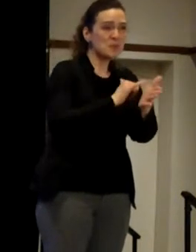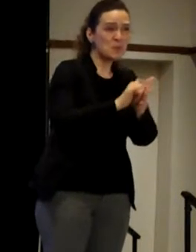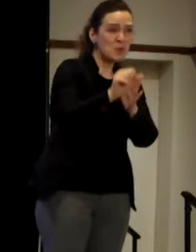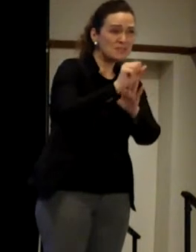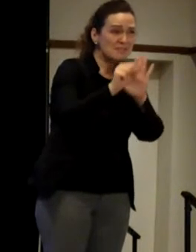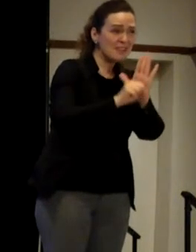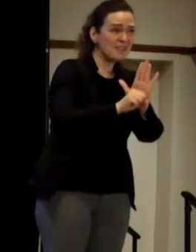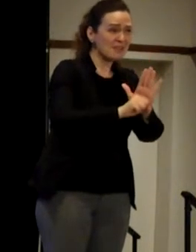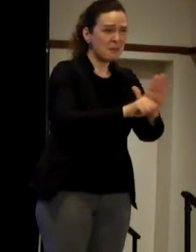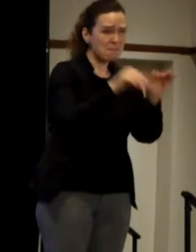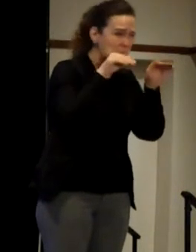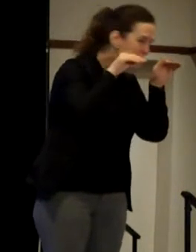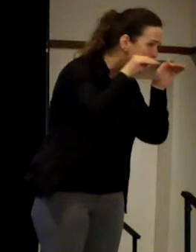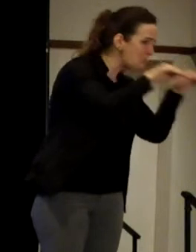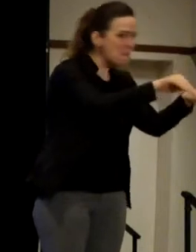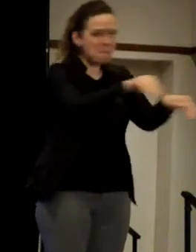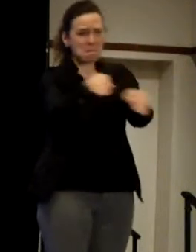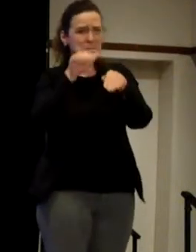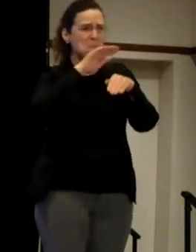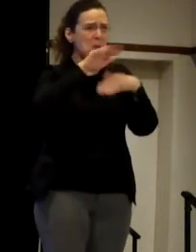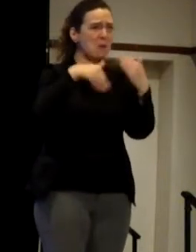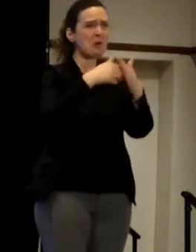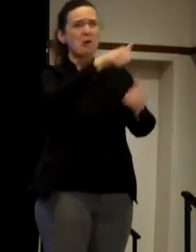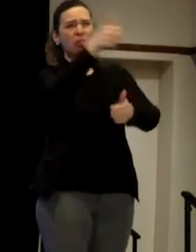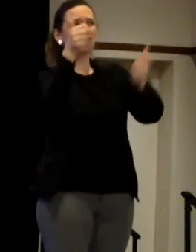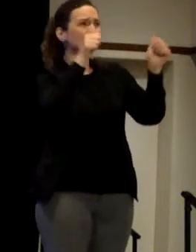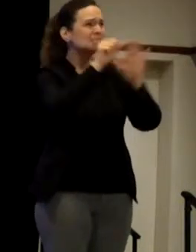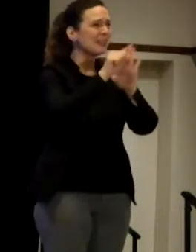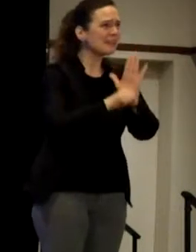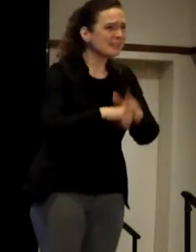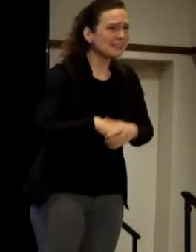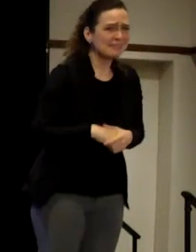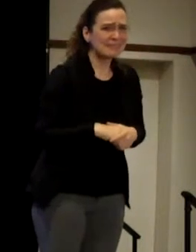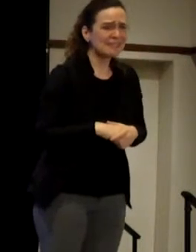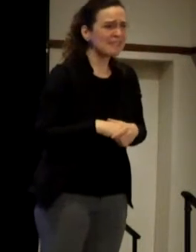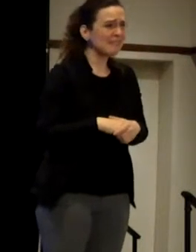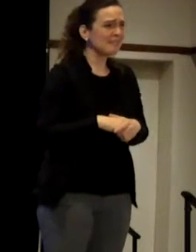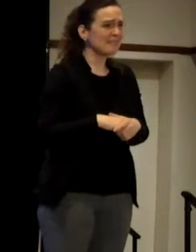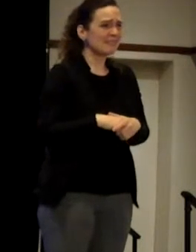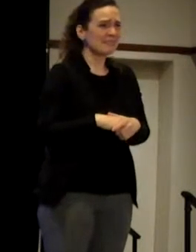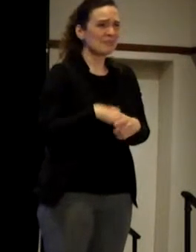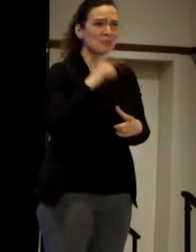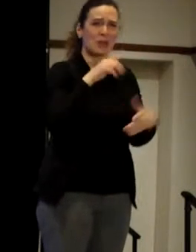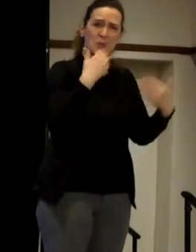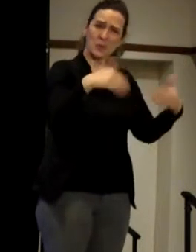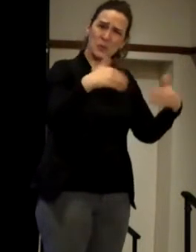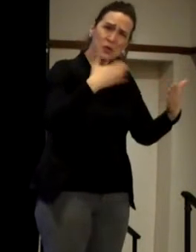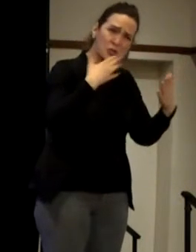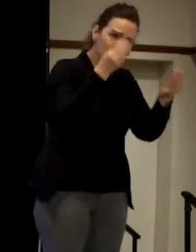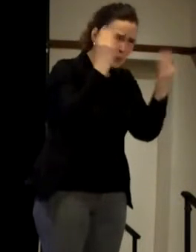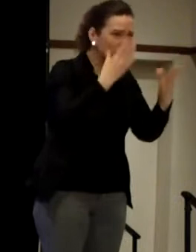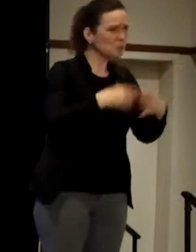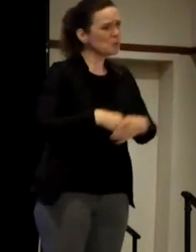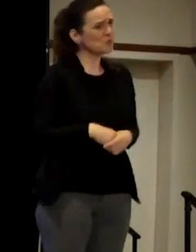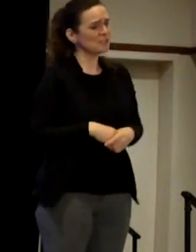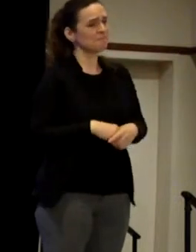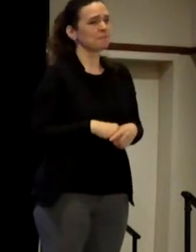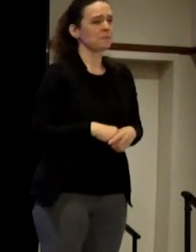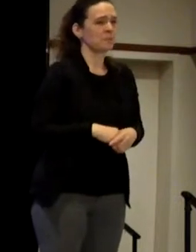than other regions. And so certainly positive news. 76 new cases today. We've